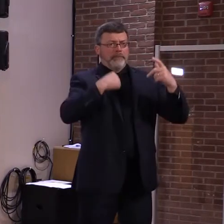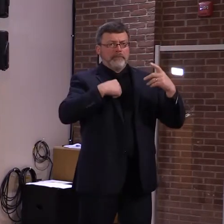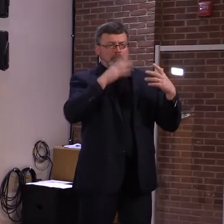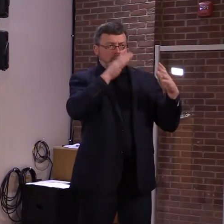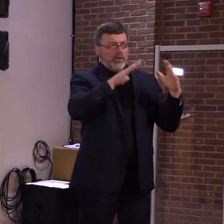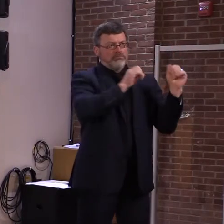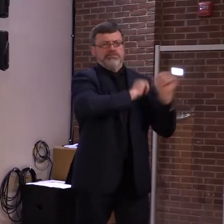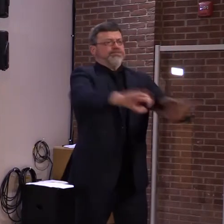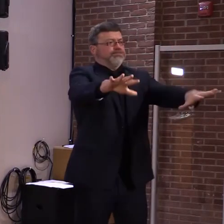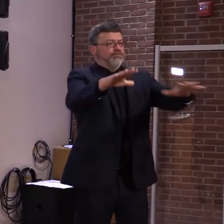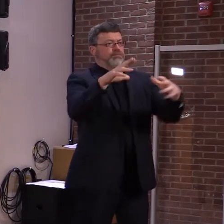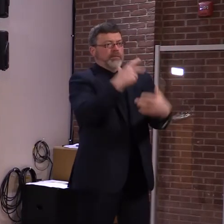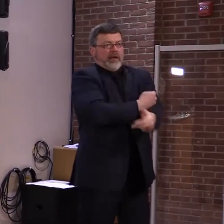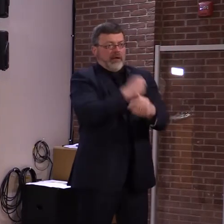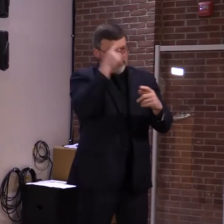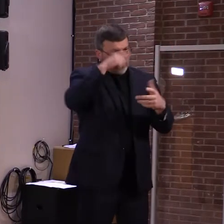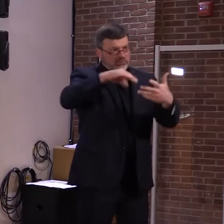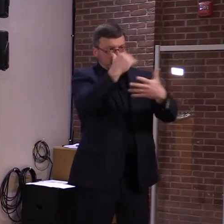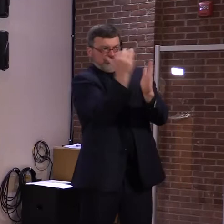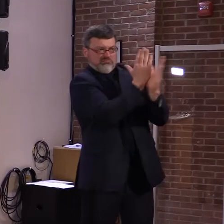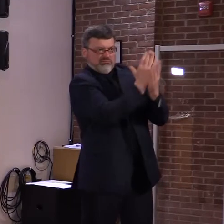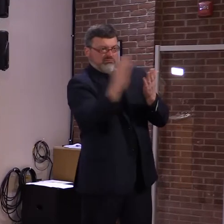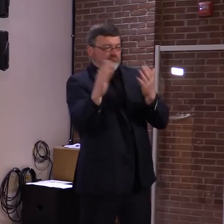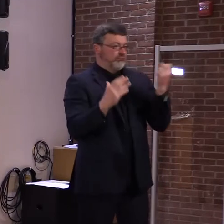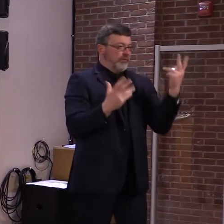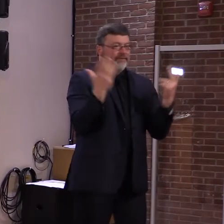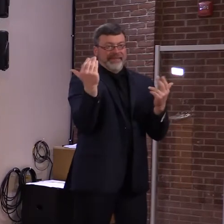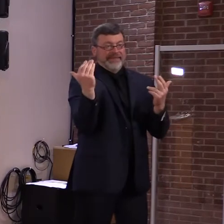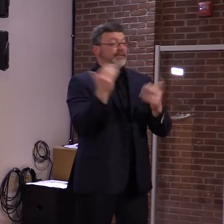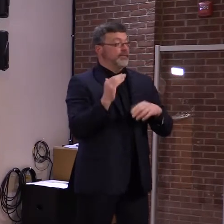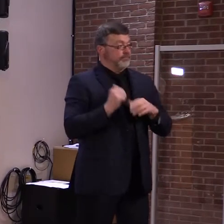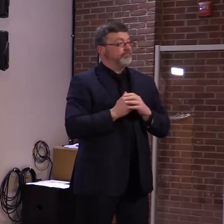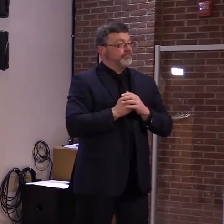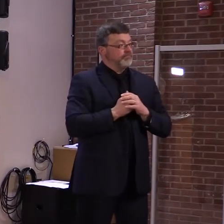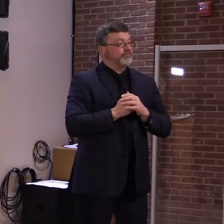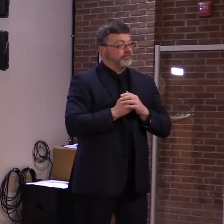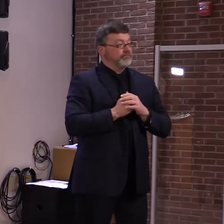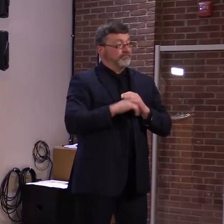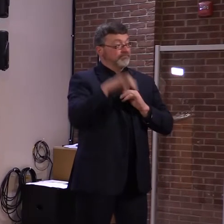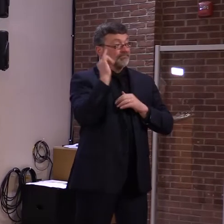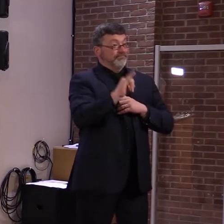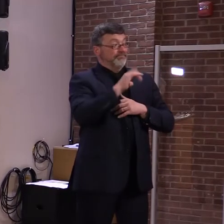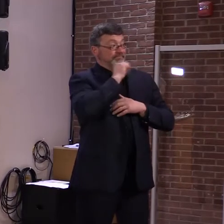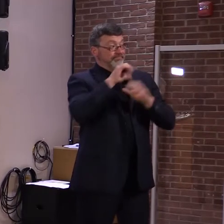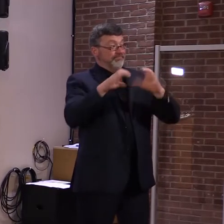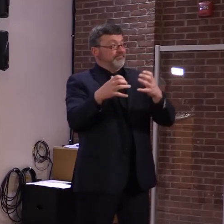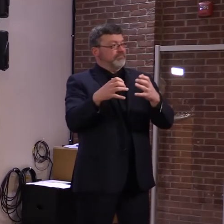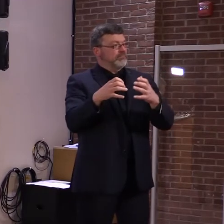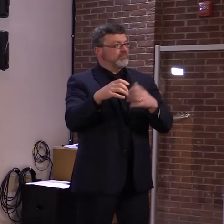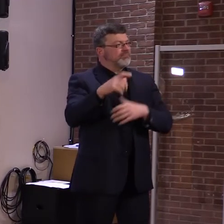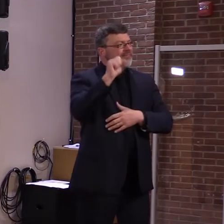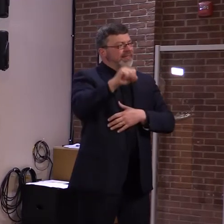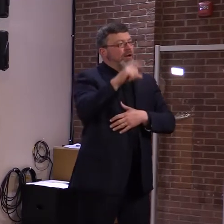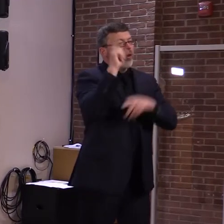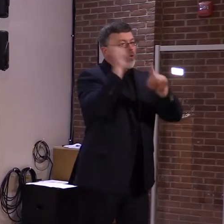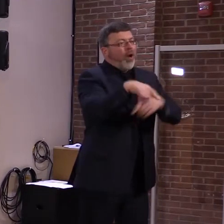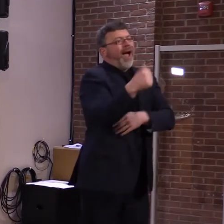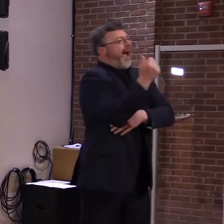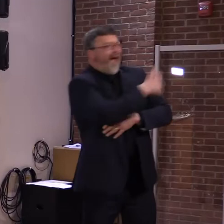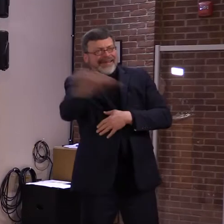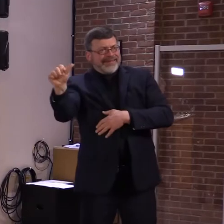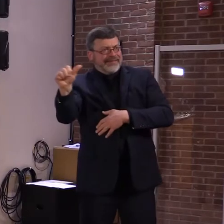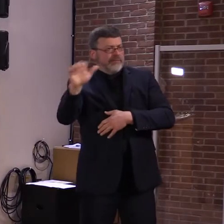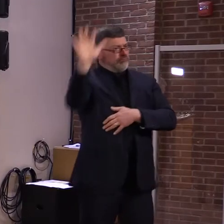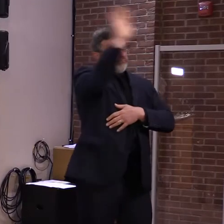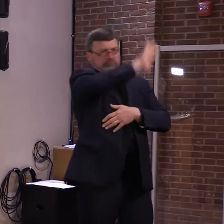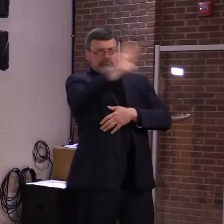group will be eligible to go to any site that offers the Pfizer vaccine. We will offer school-based sites to